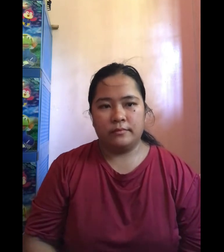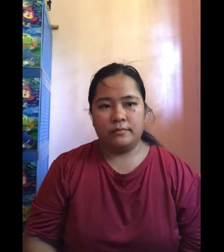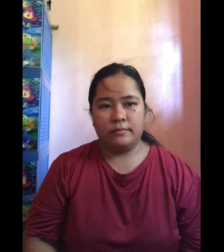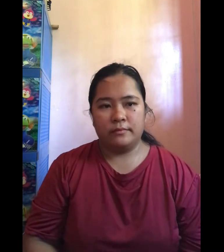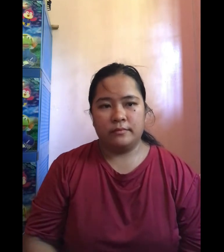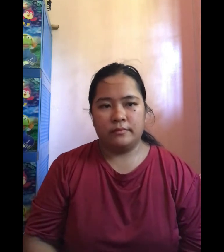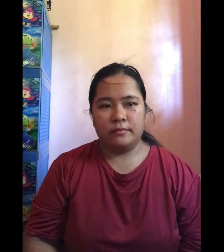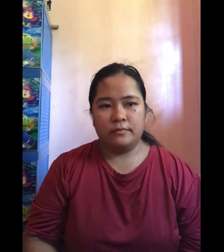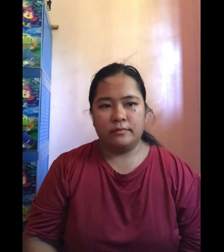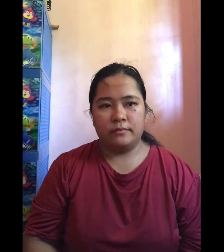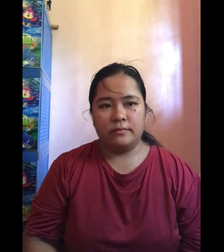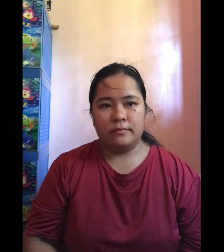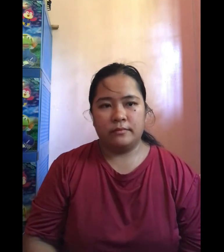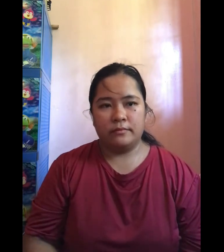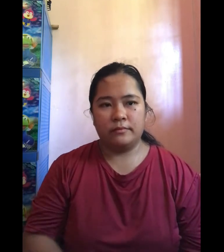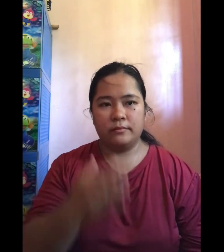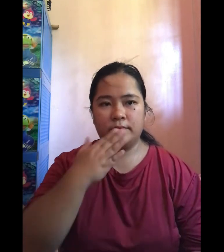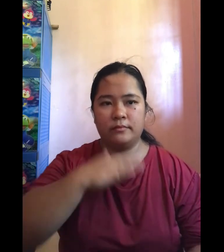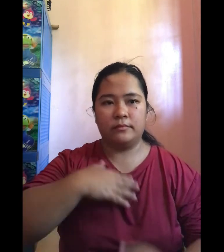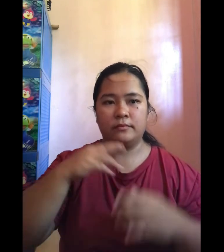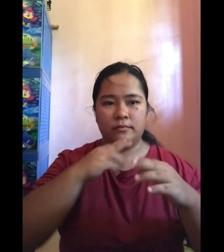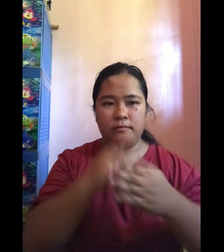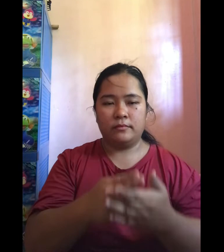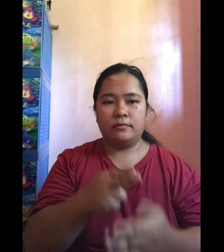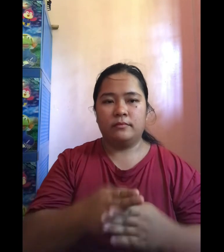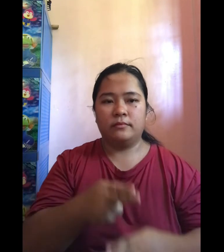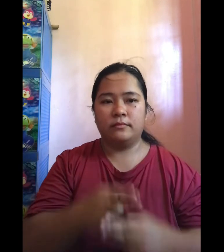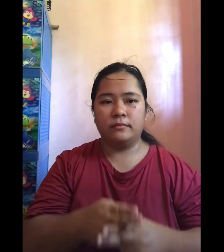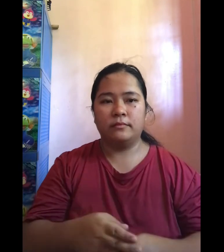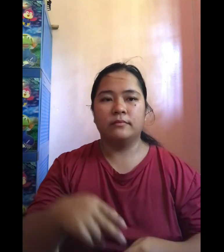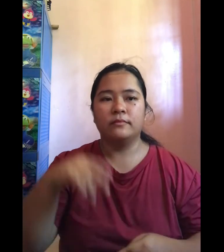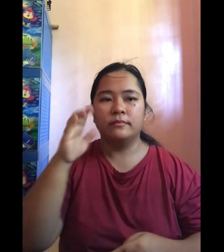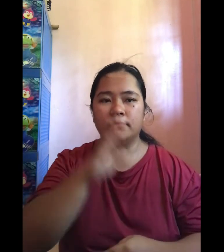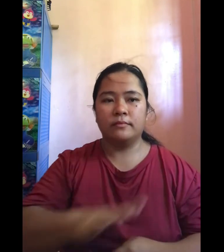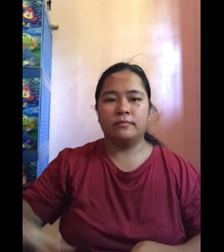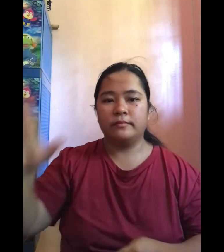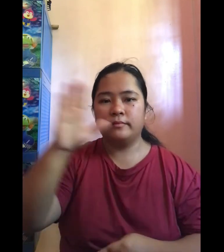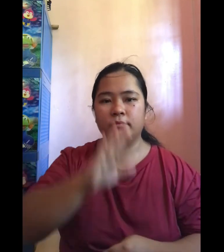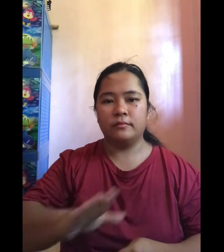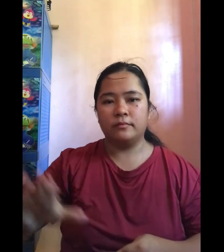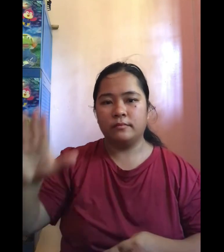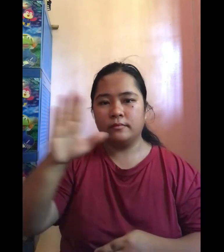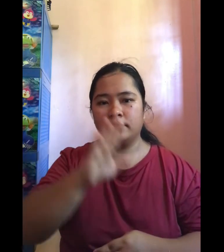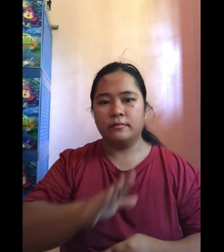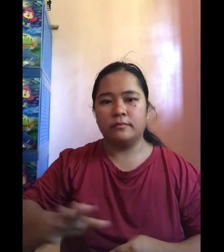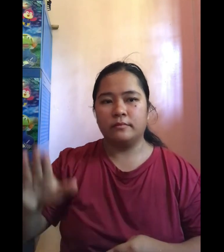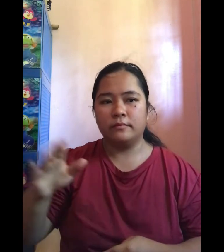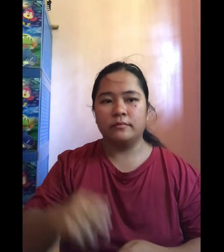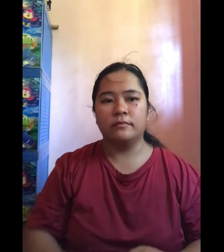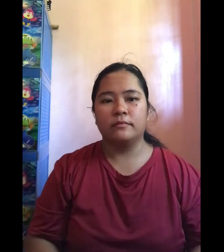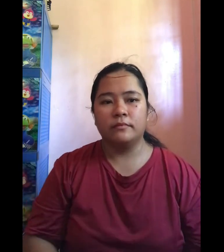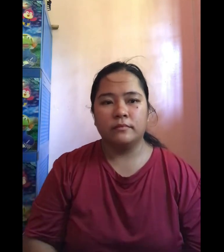you will reply is like, my name is, and then you will finger spell your name. So for